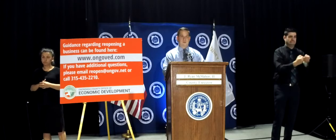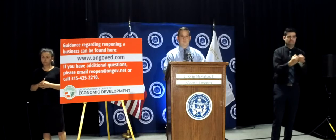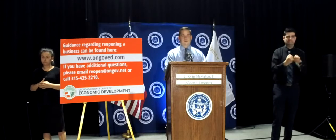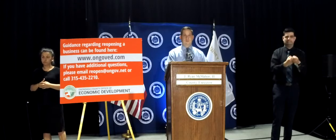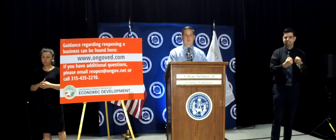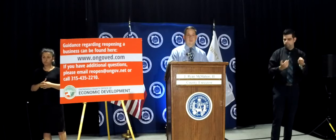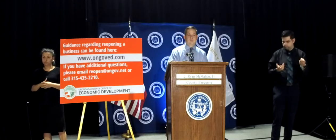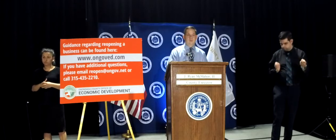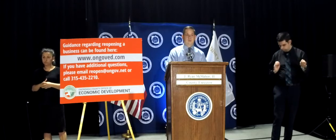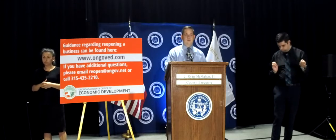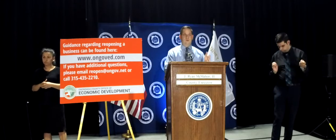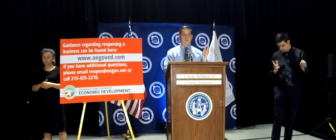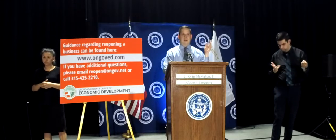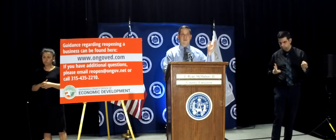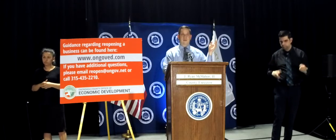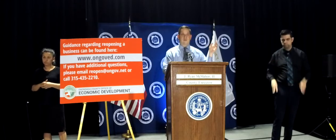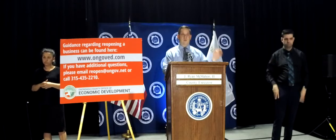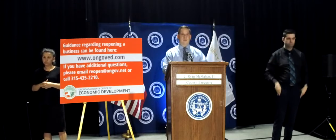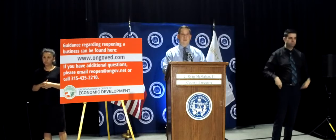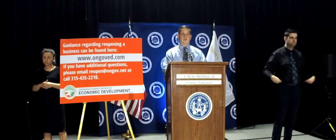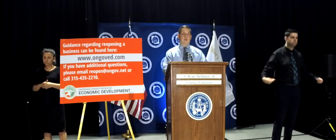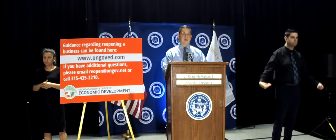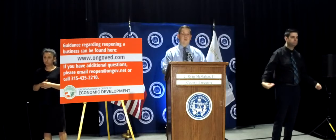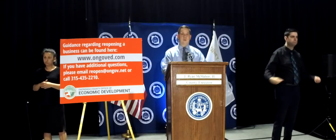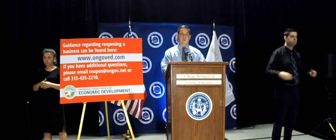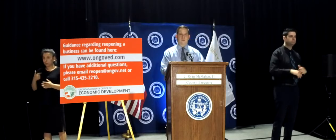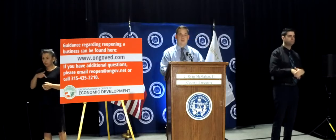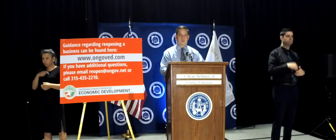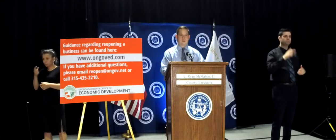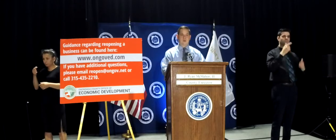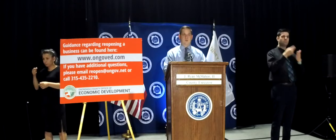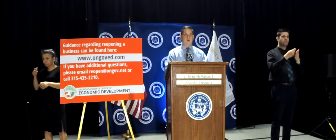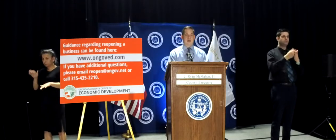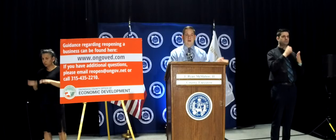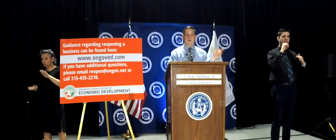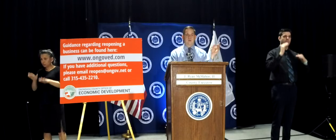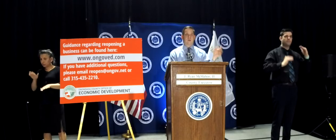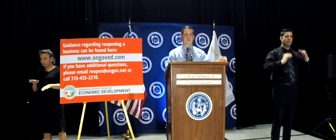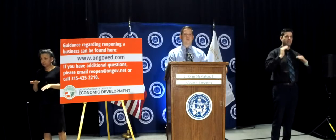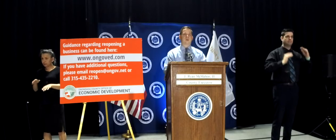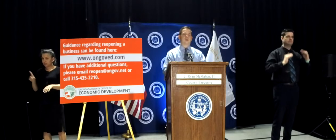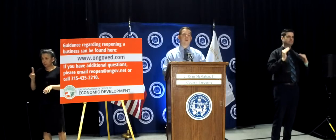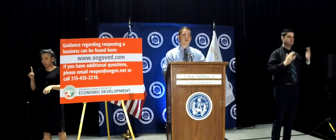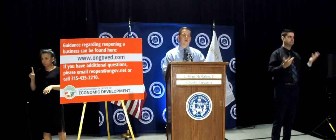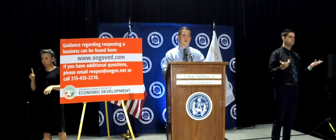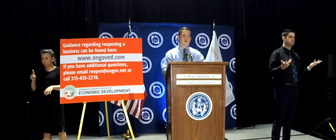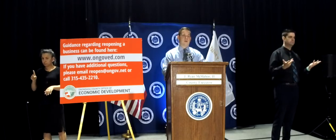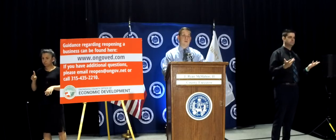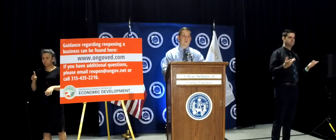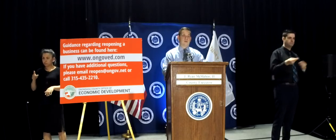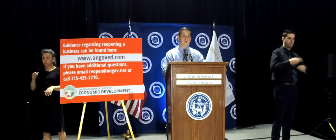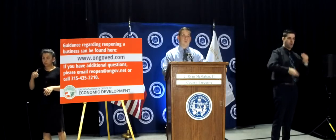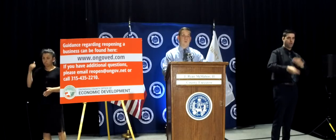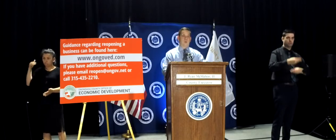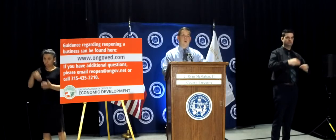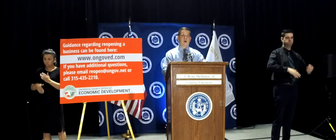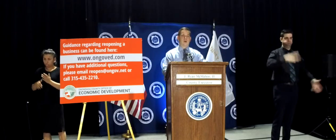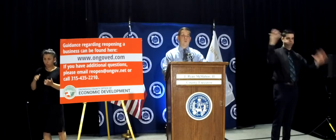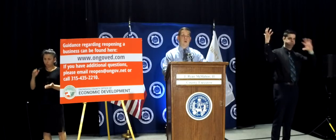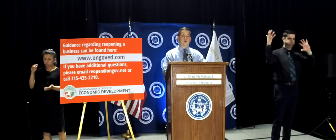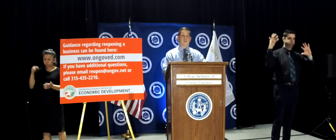balanced budget. We managed a $7.7 million surplus last year. We would have had another big one this year. But